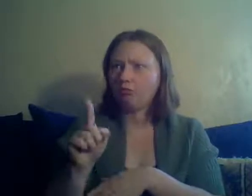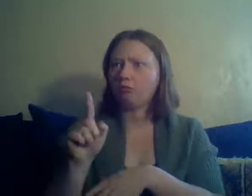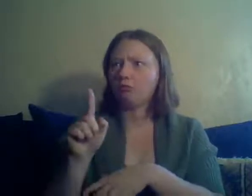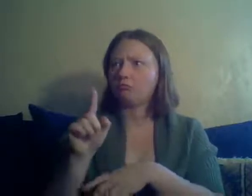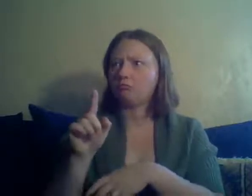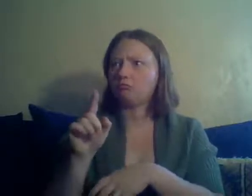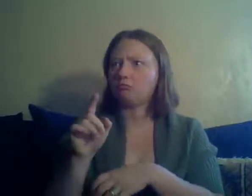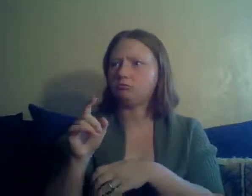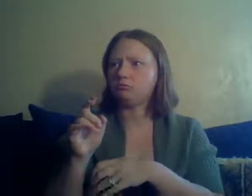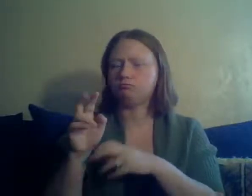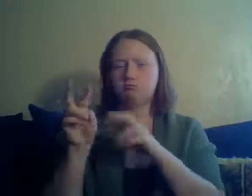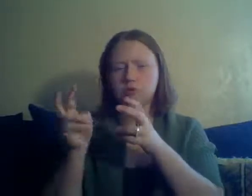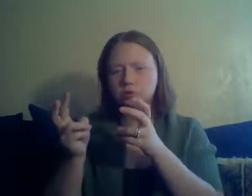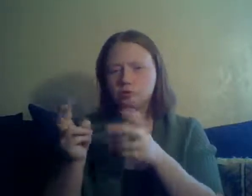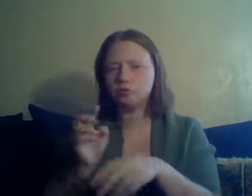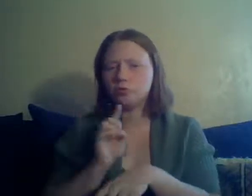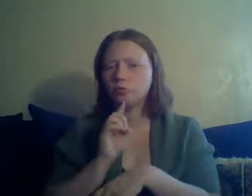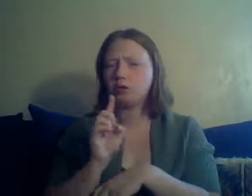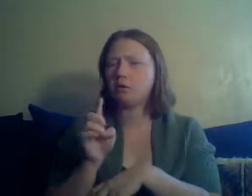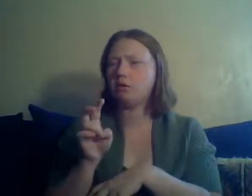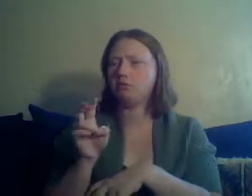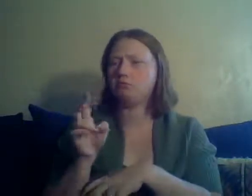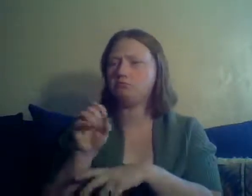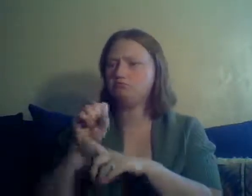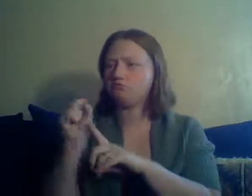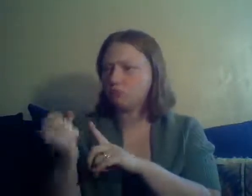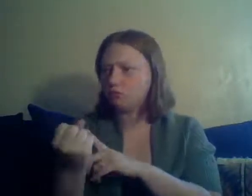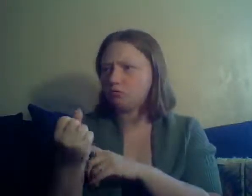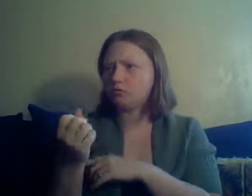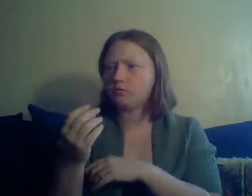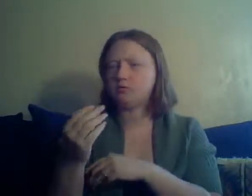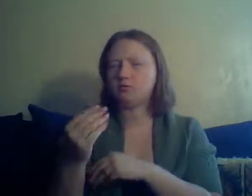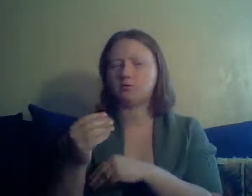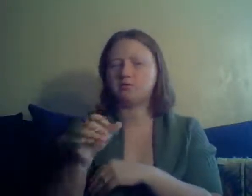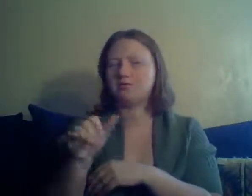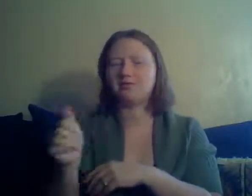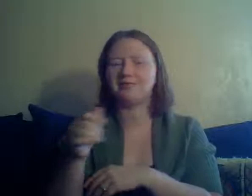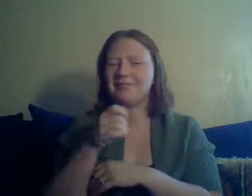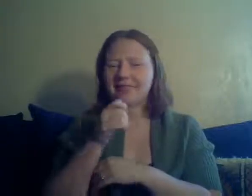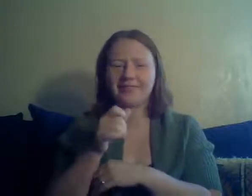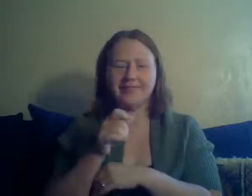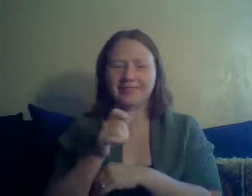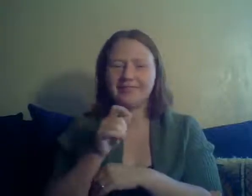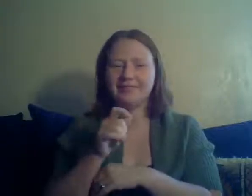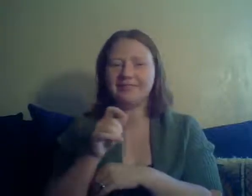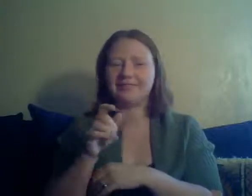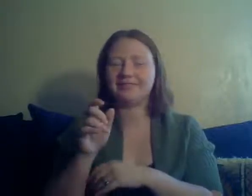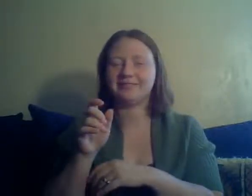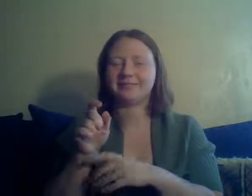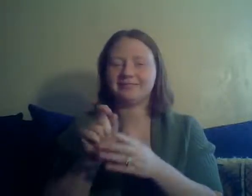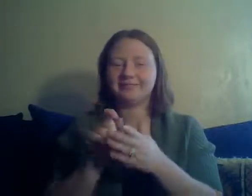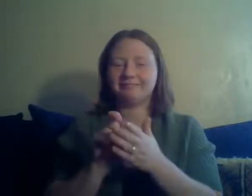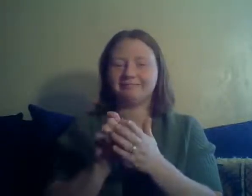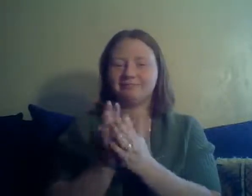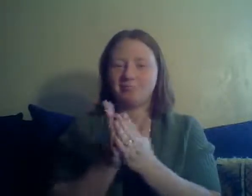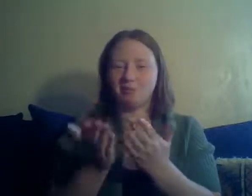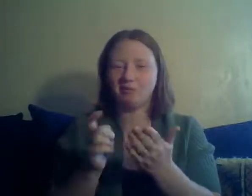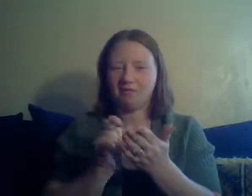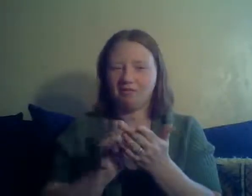about, other than textbook authors. So that being said, I send them off to the library and I ask them to